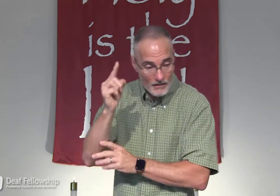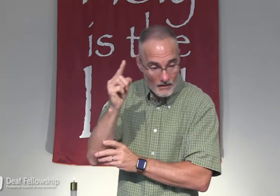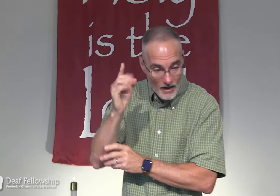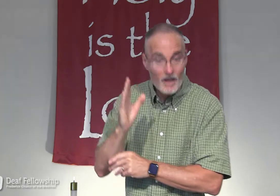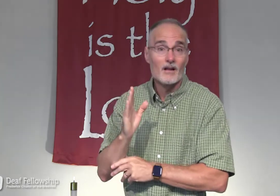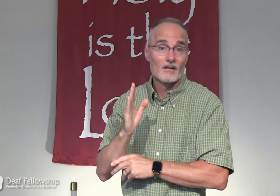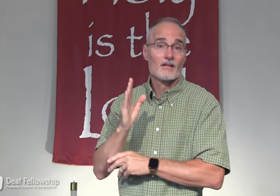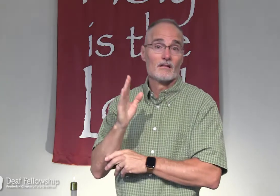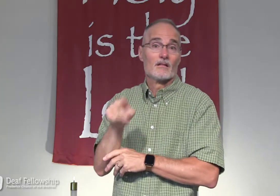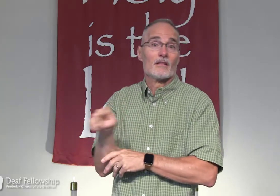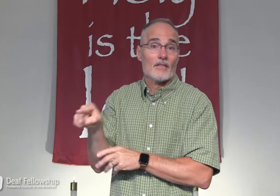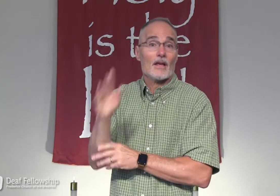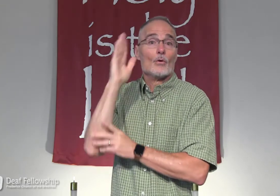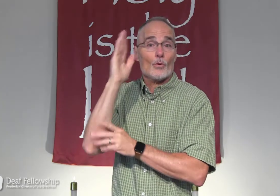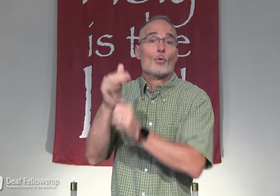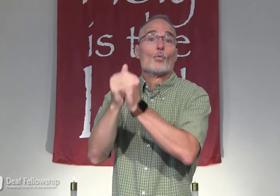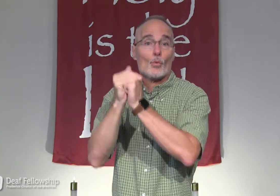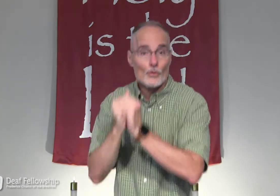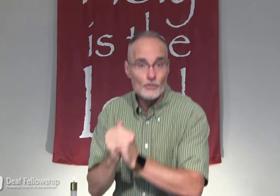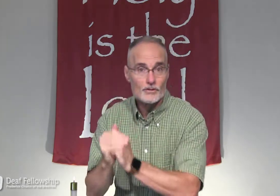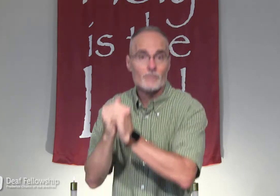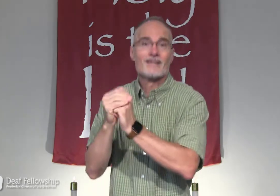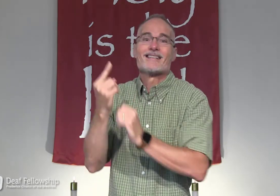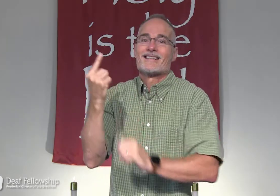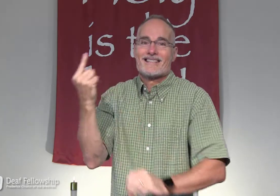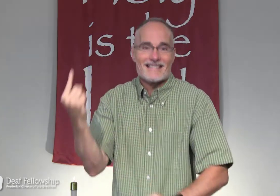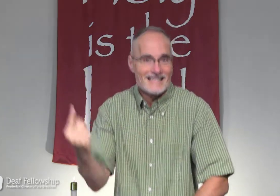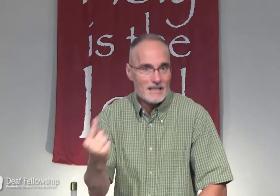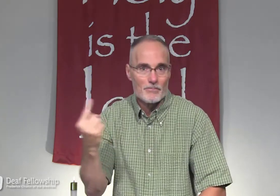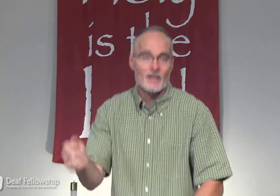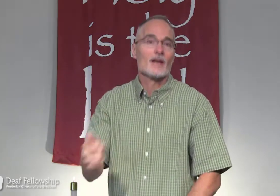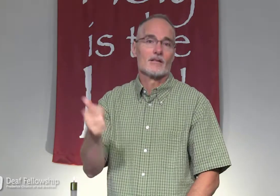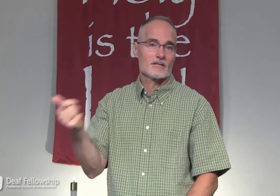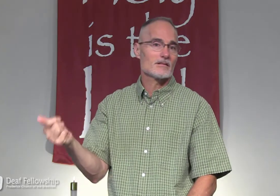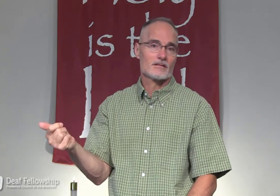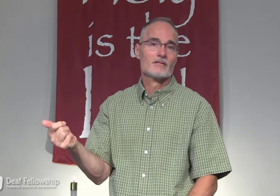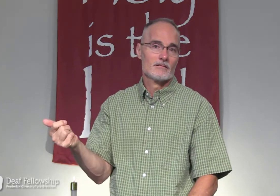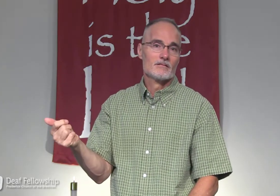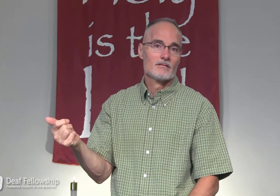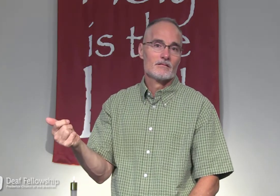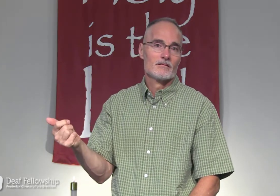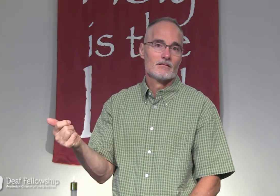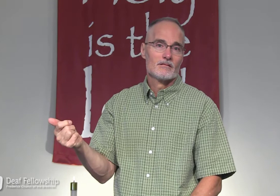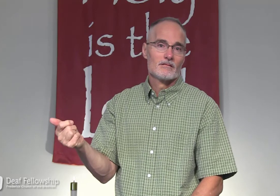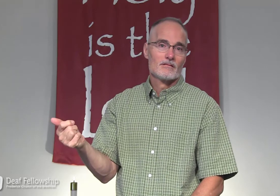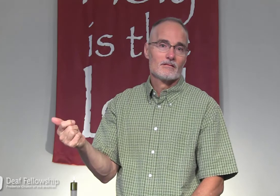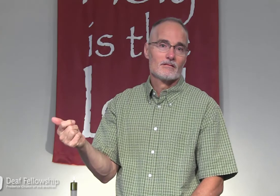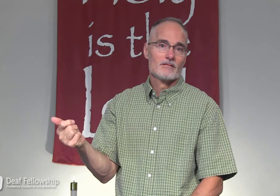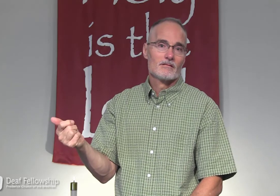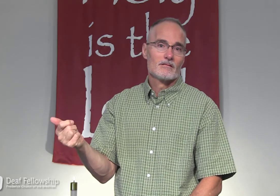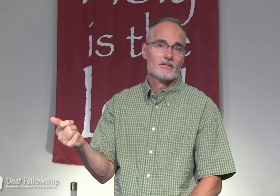If they are not worshiping God, they will worship something else.